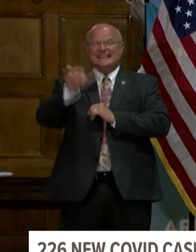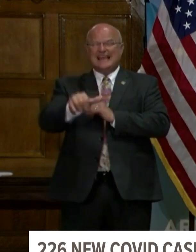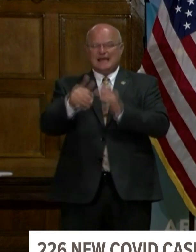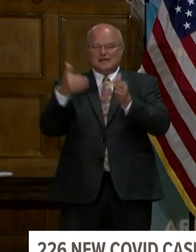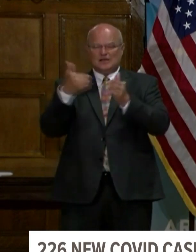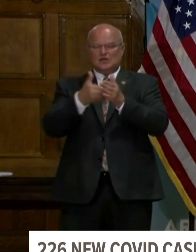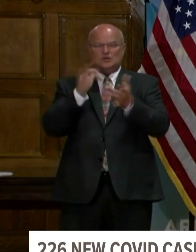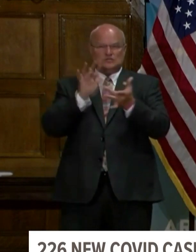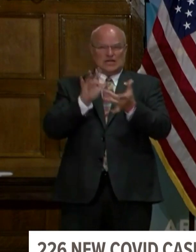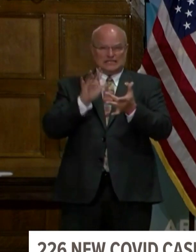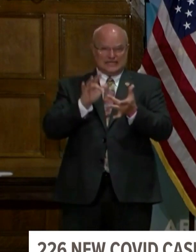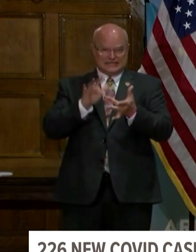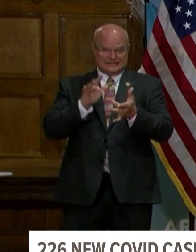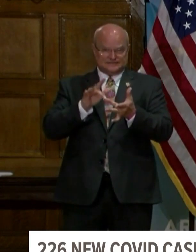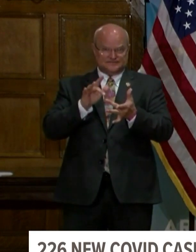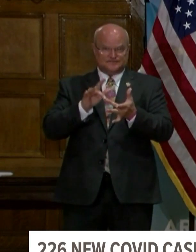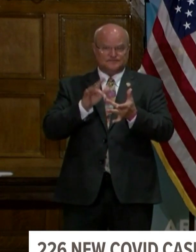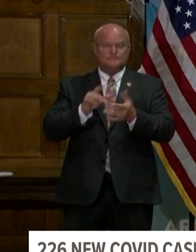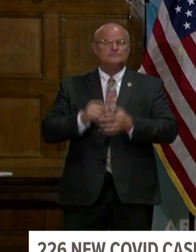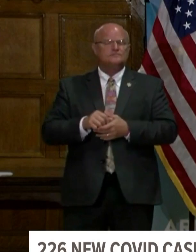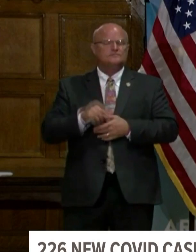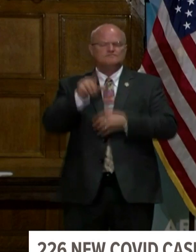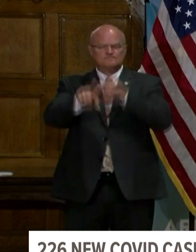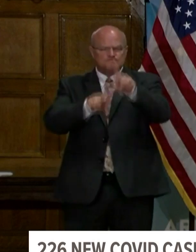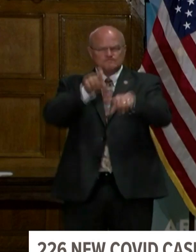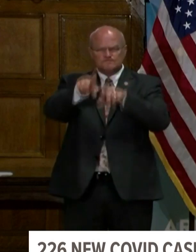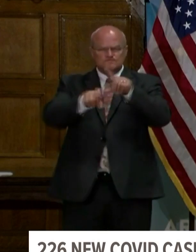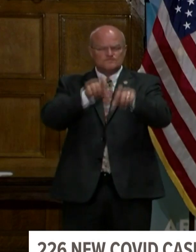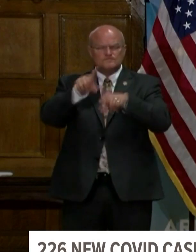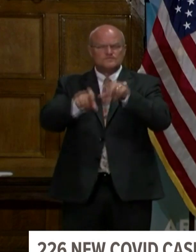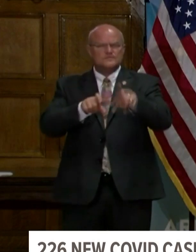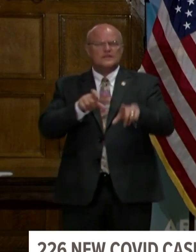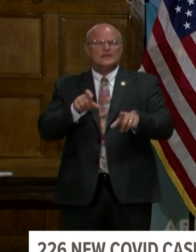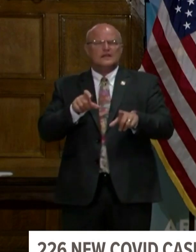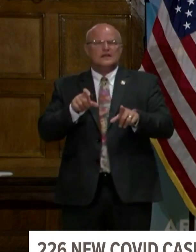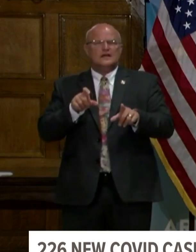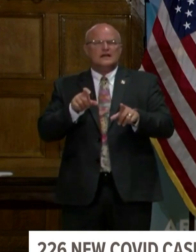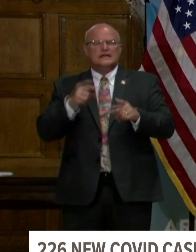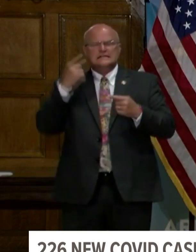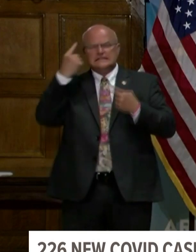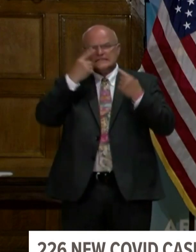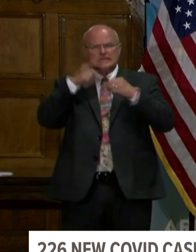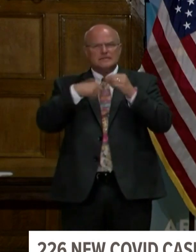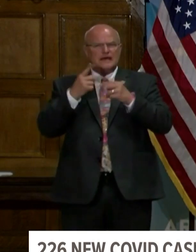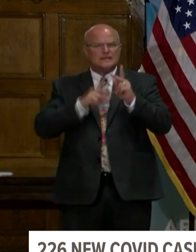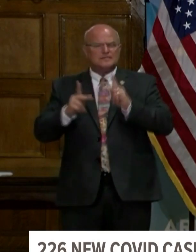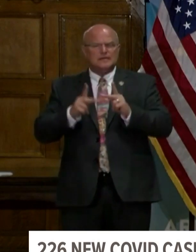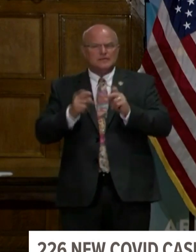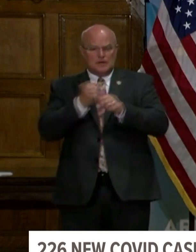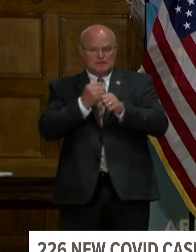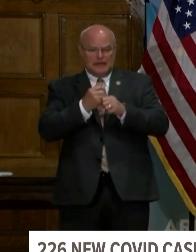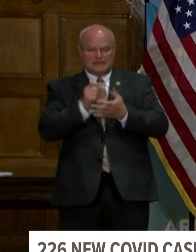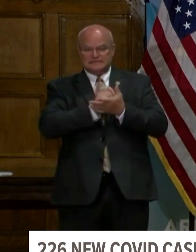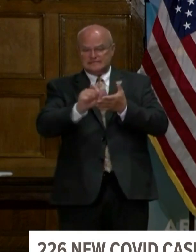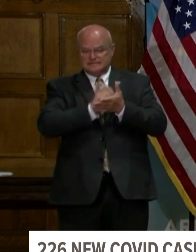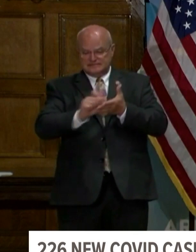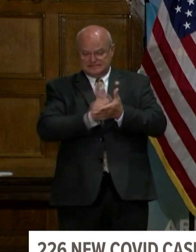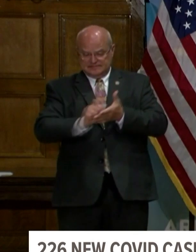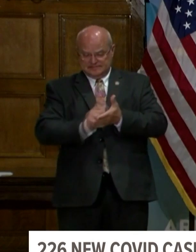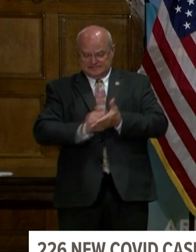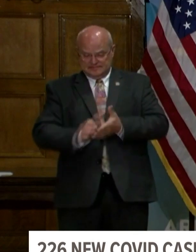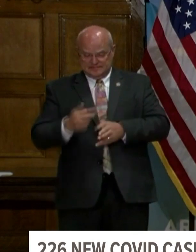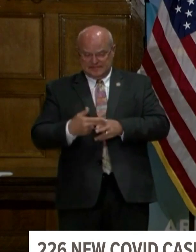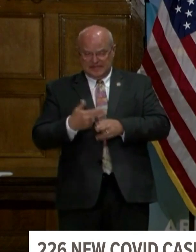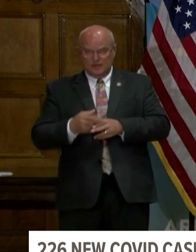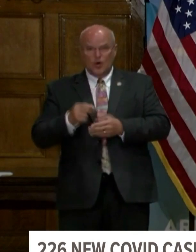close contacts. We ask them to think of these people, make a list, and either